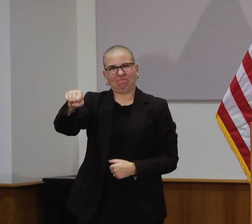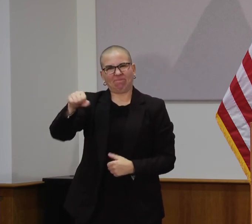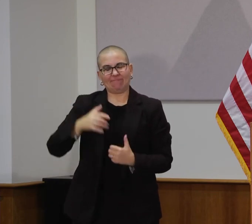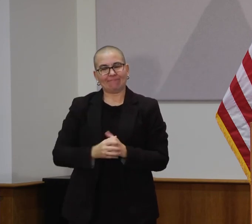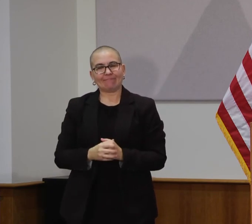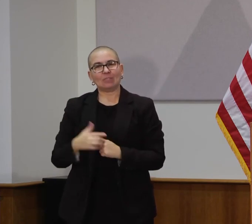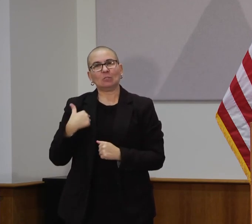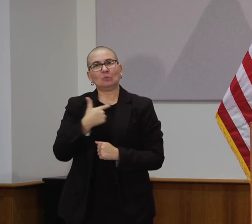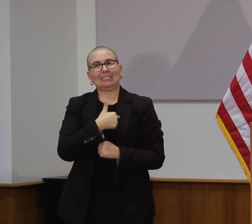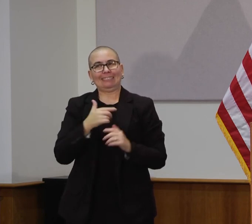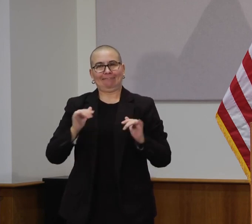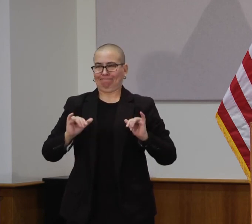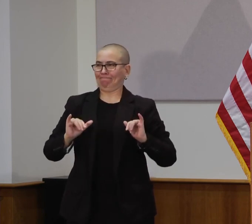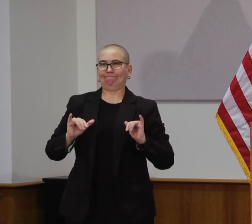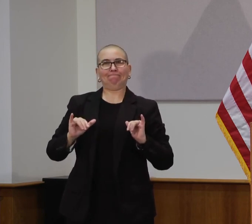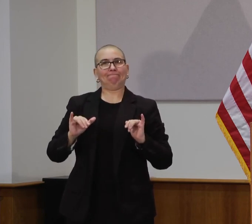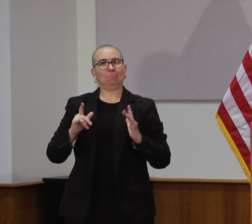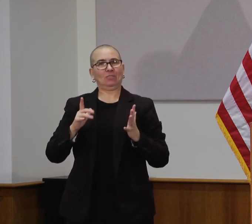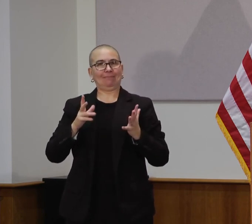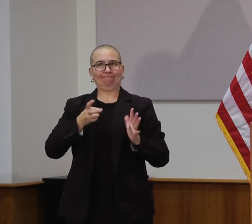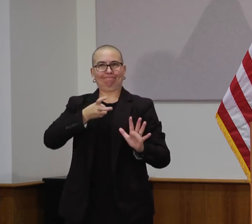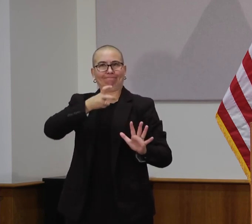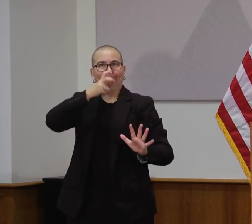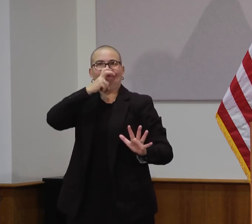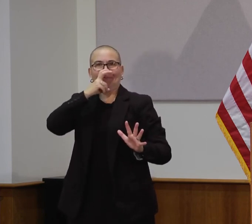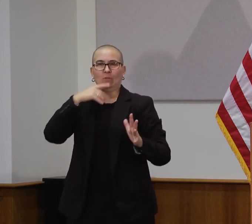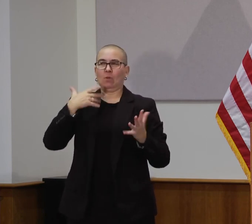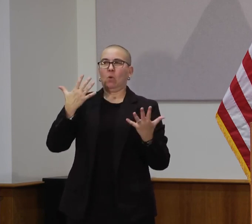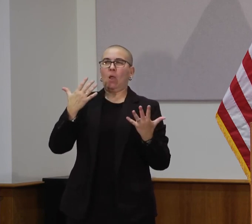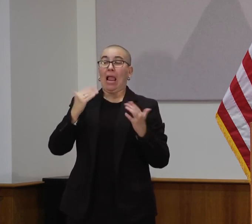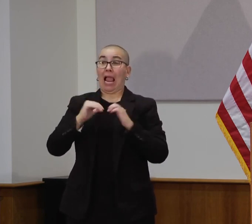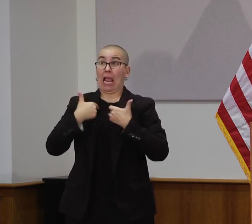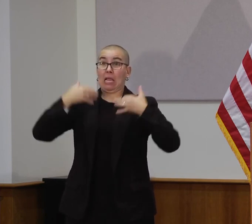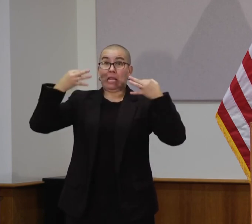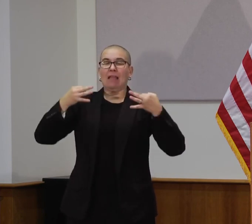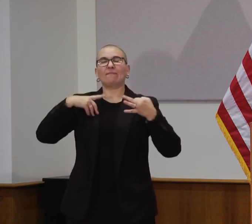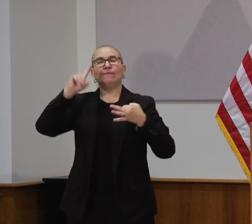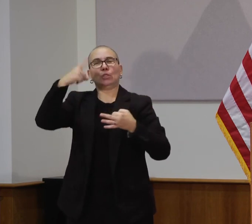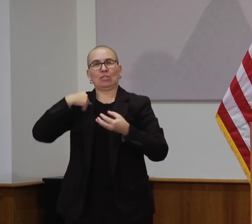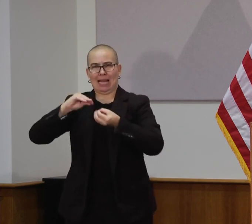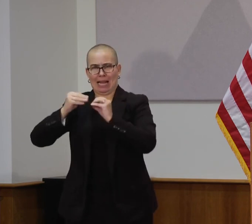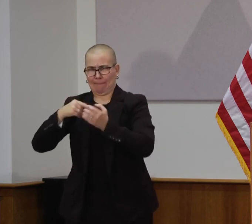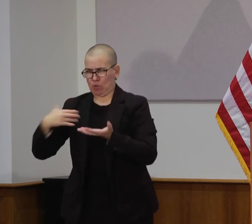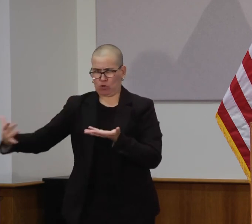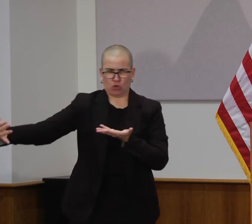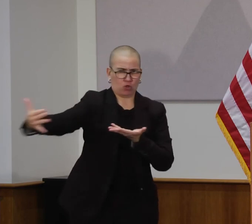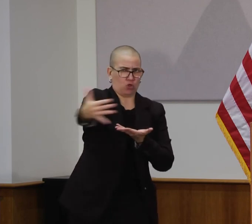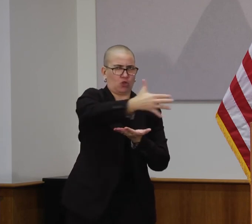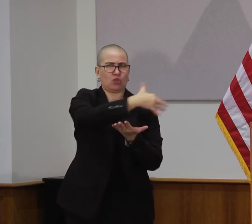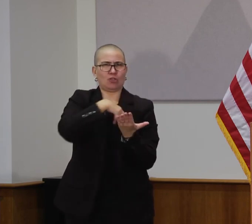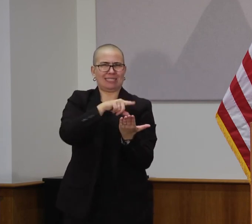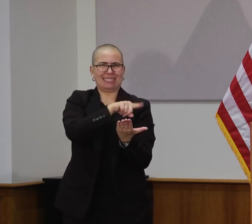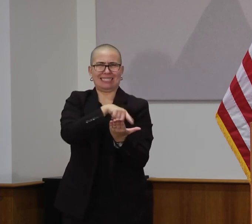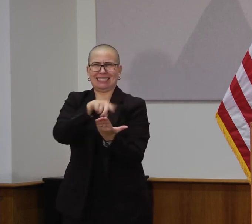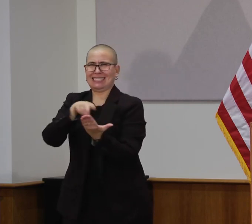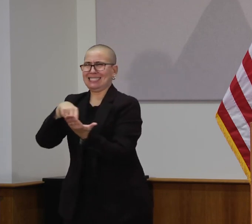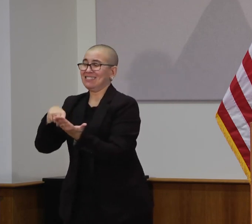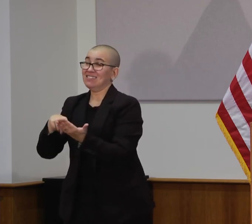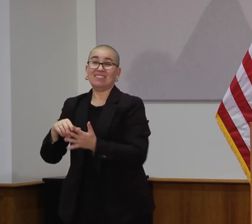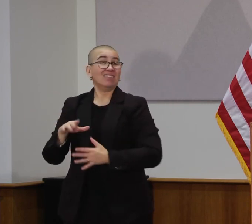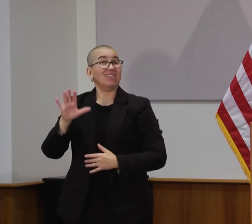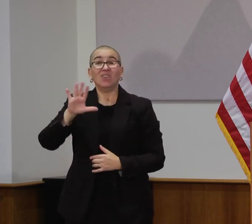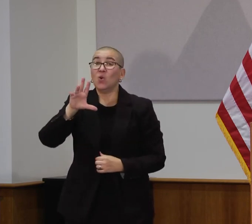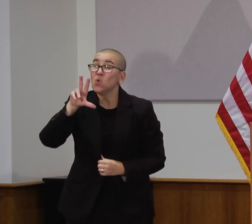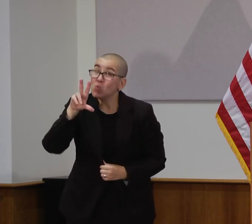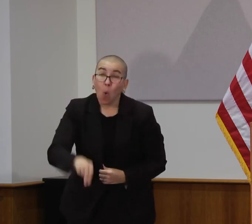much better data about understanding this. We're making it very clear, and I just can't tell you, you need to not gather with people on